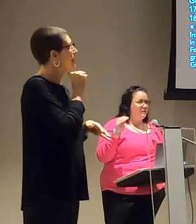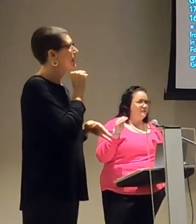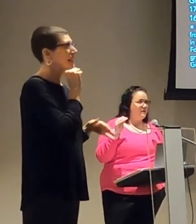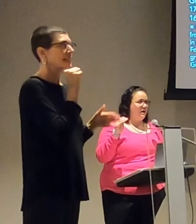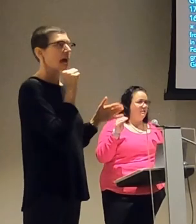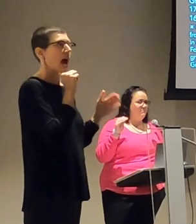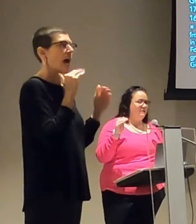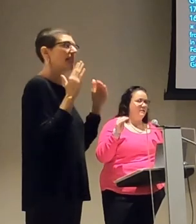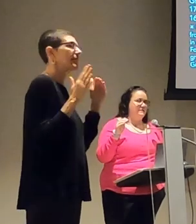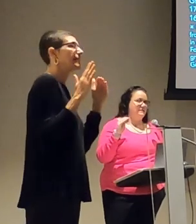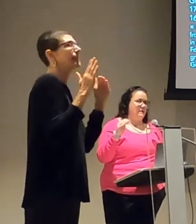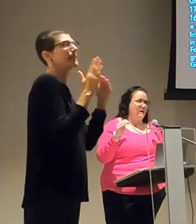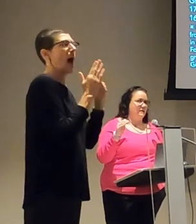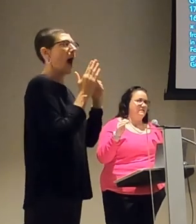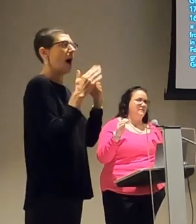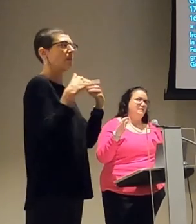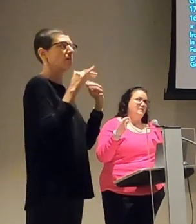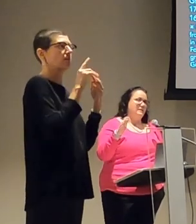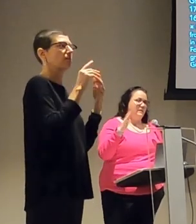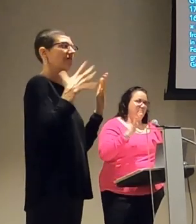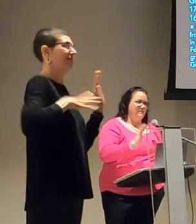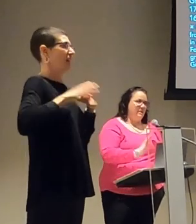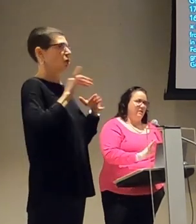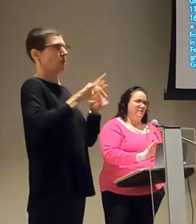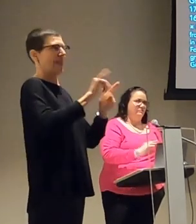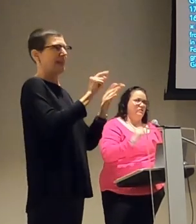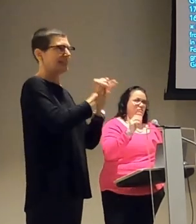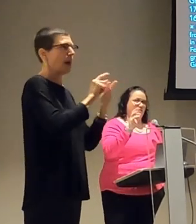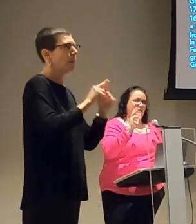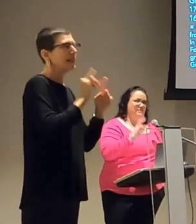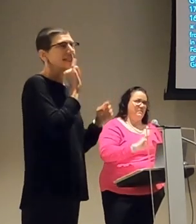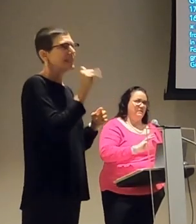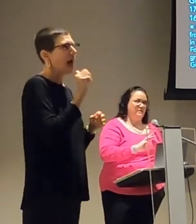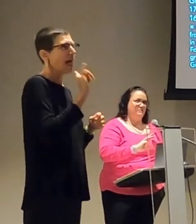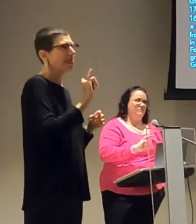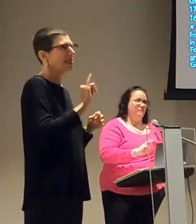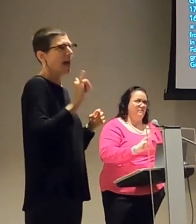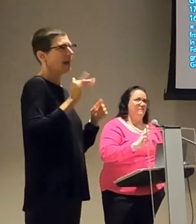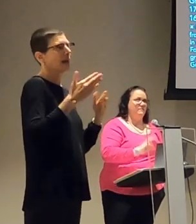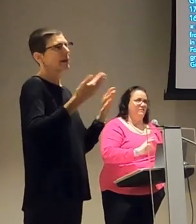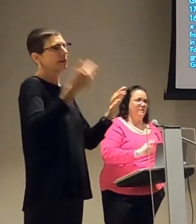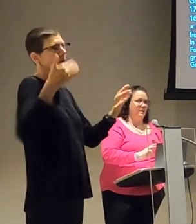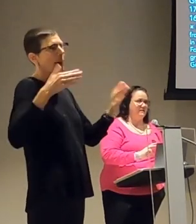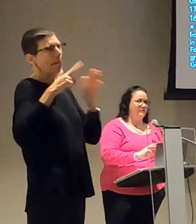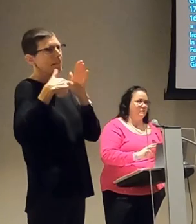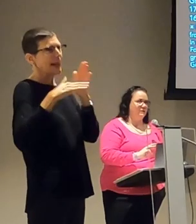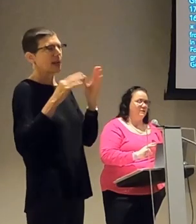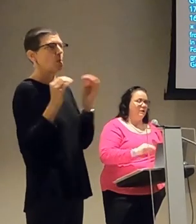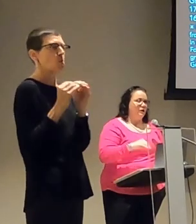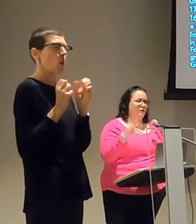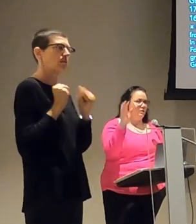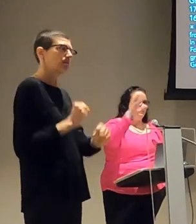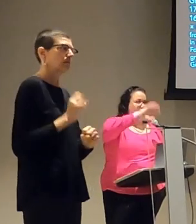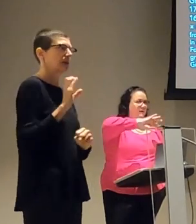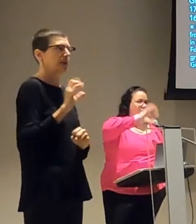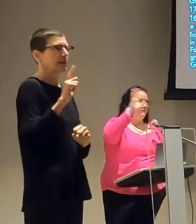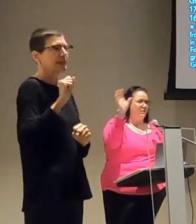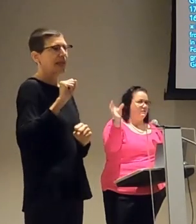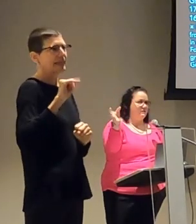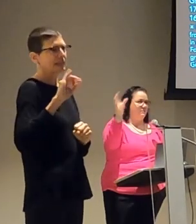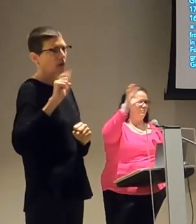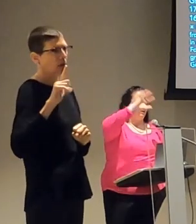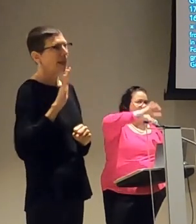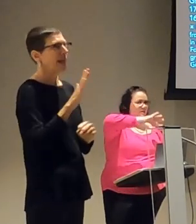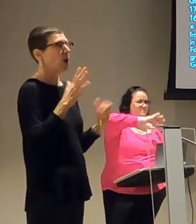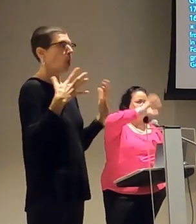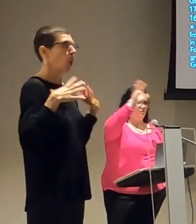of fashion at the time, but it is not like Metania, which his painting was very, very classical. Her clothing kind of